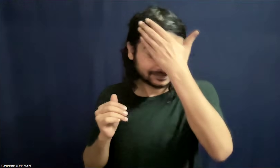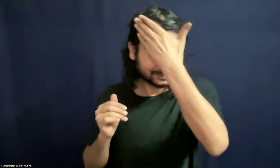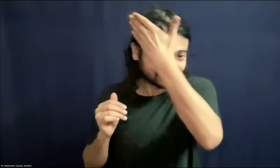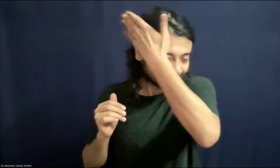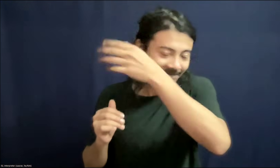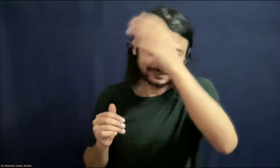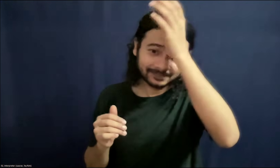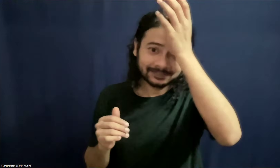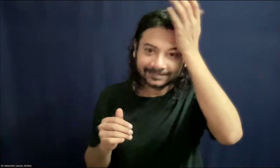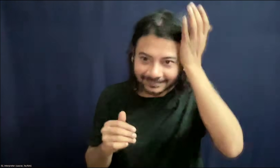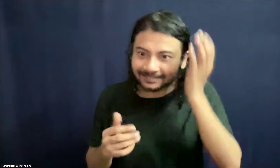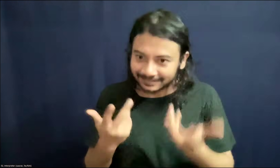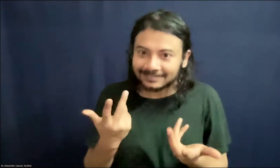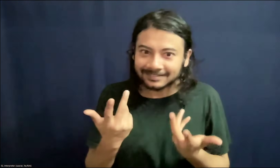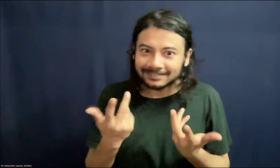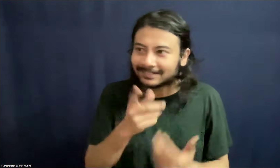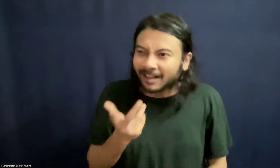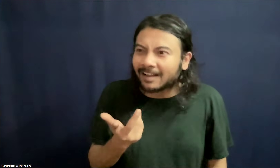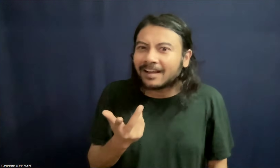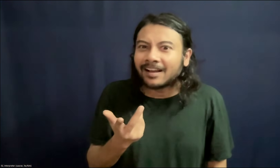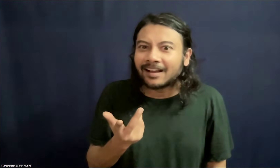Isn't it amazing?